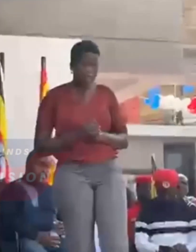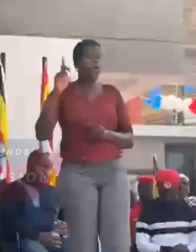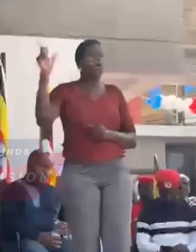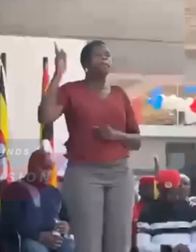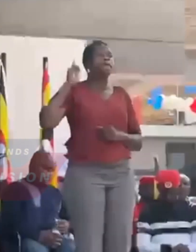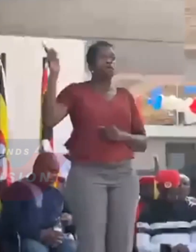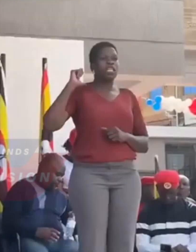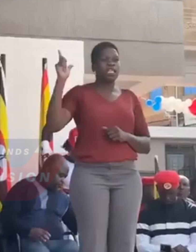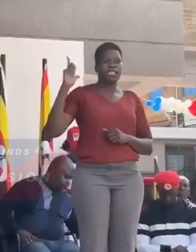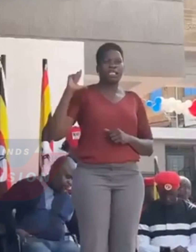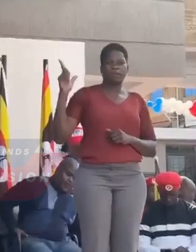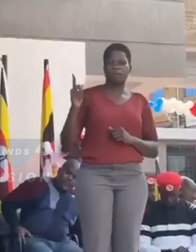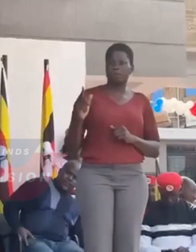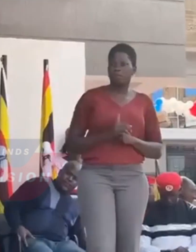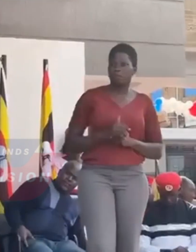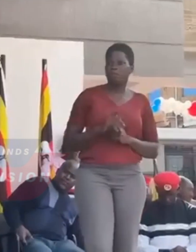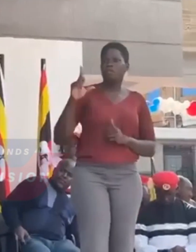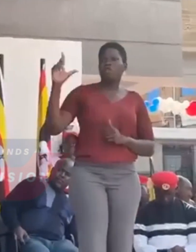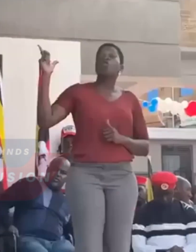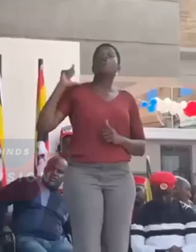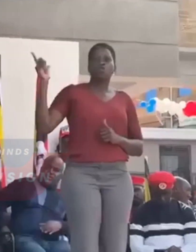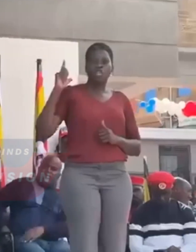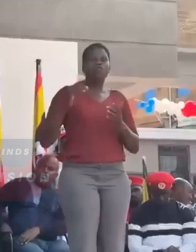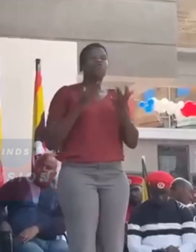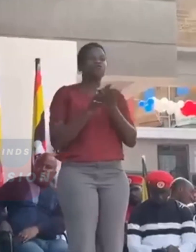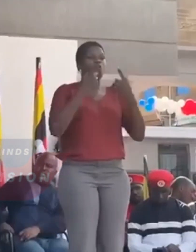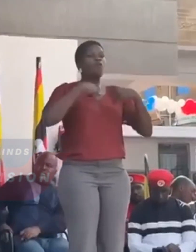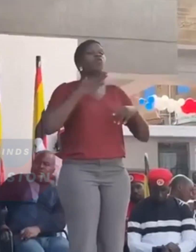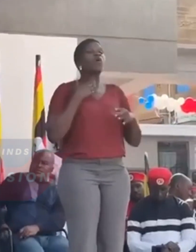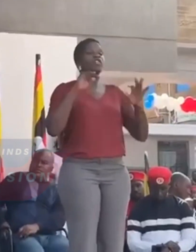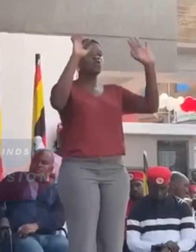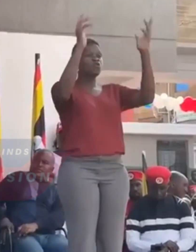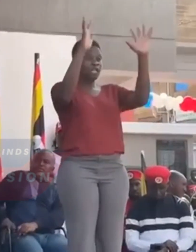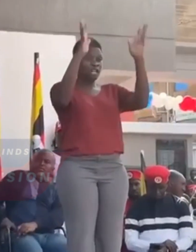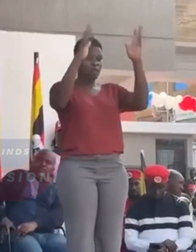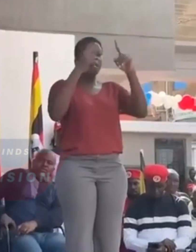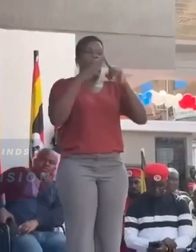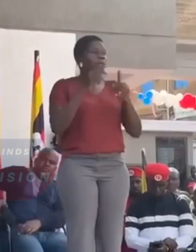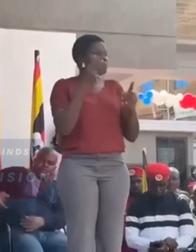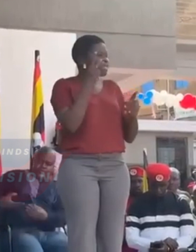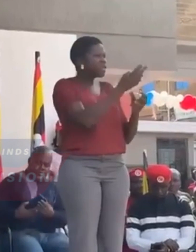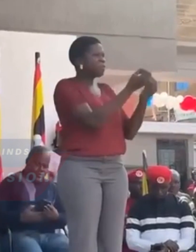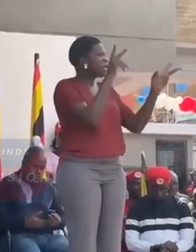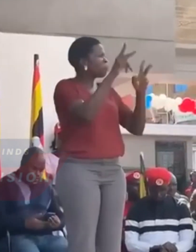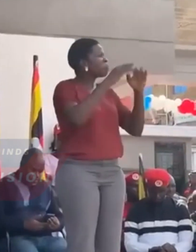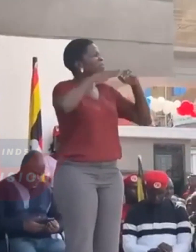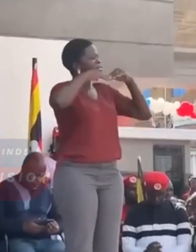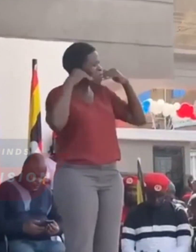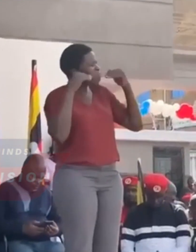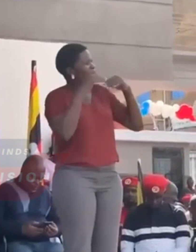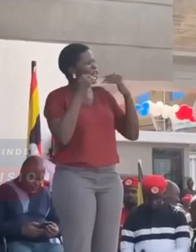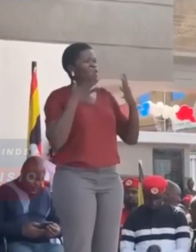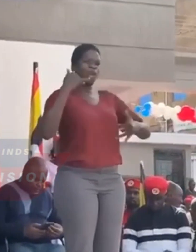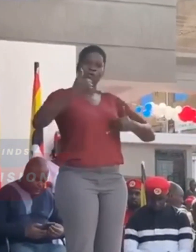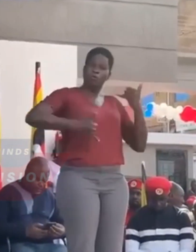Comrades, although we are today in a celebratory mood, balaba mwena muli basanyufu, muli